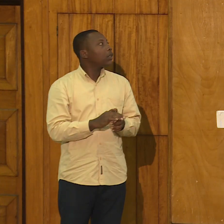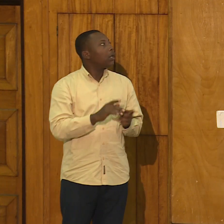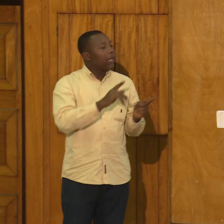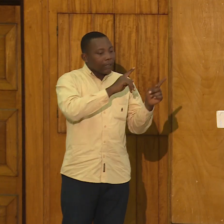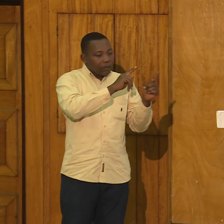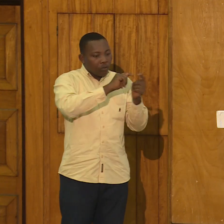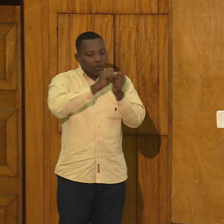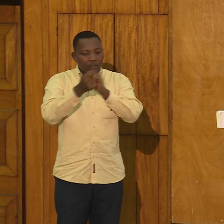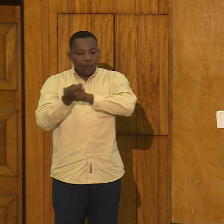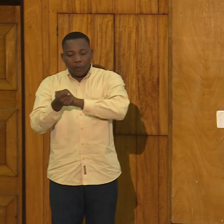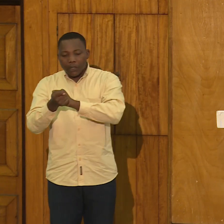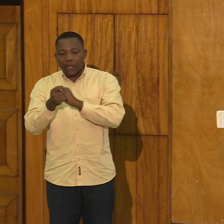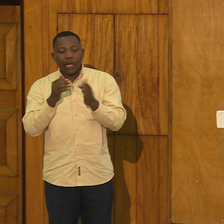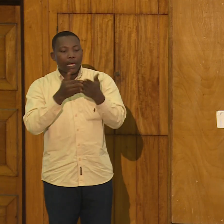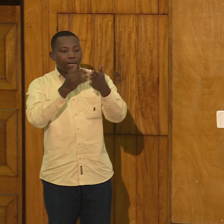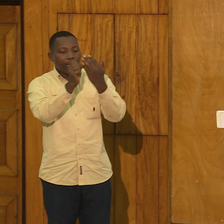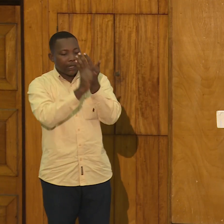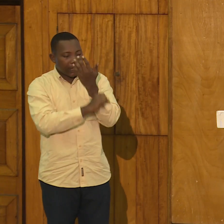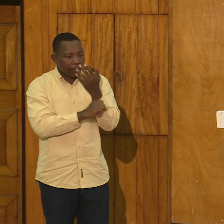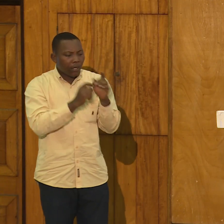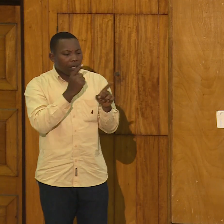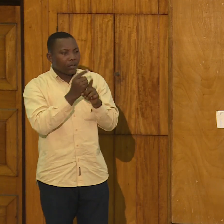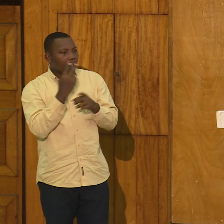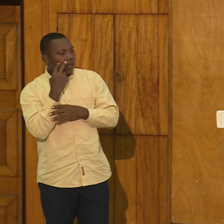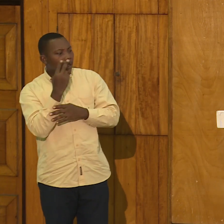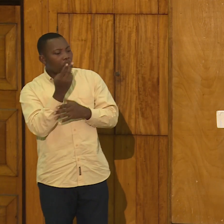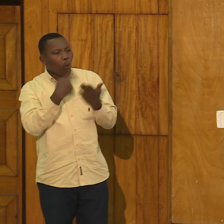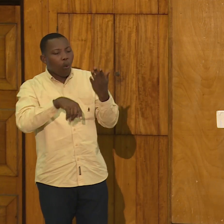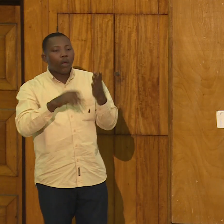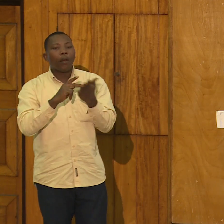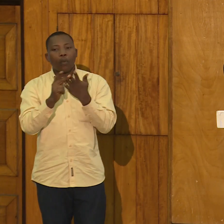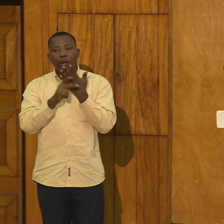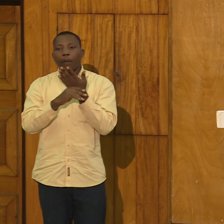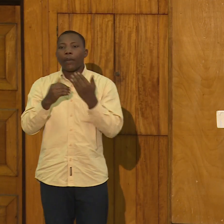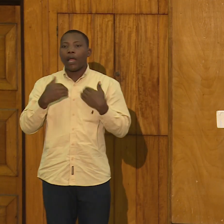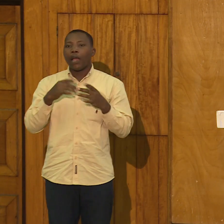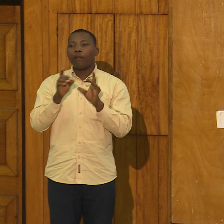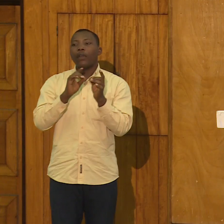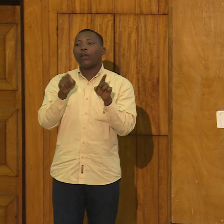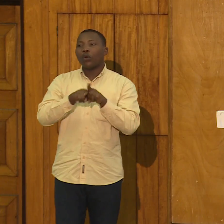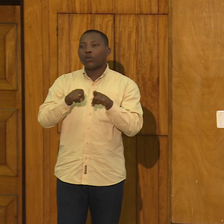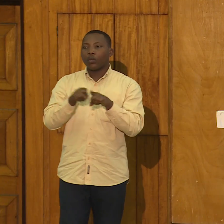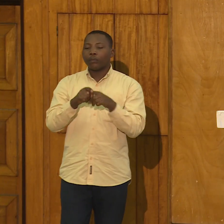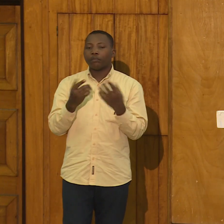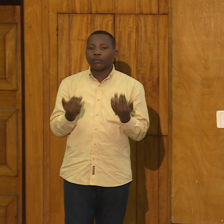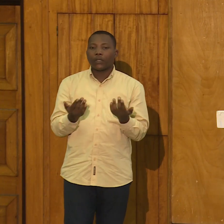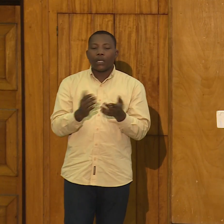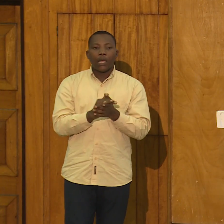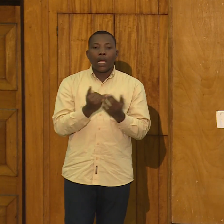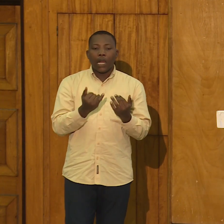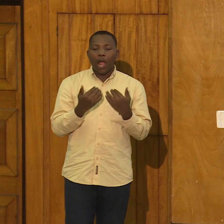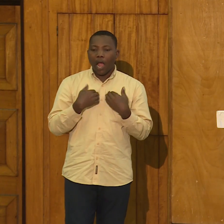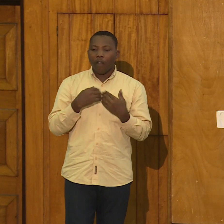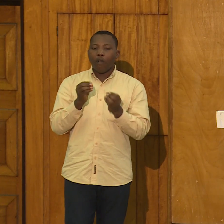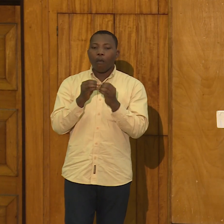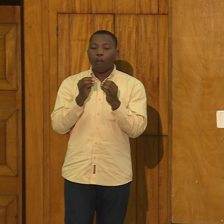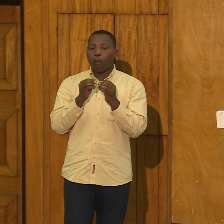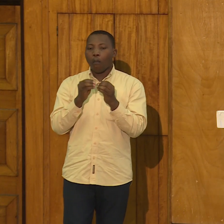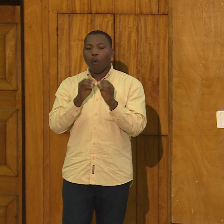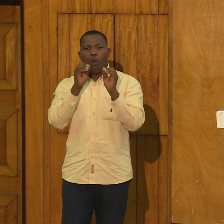Transformational leadership, just looking at what the program has also done, we have got some mentors who have